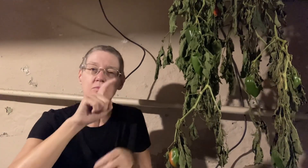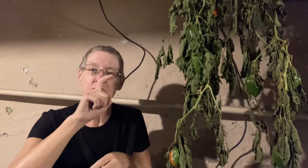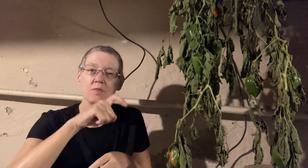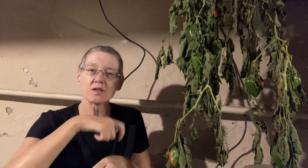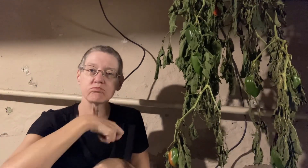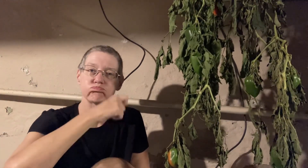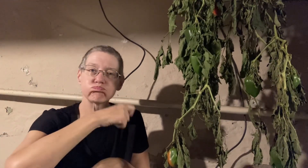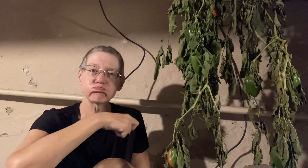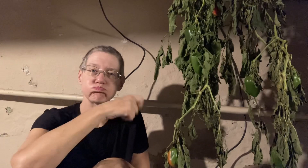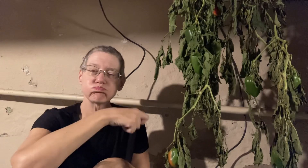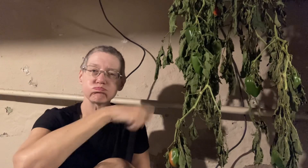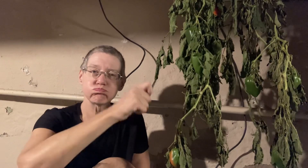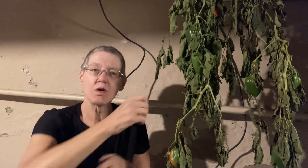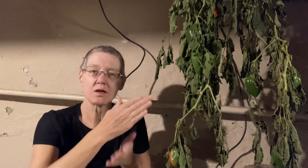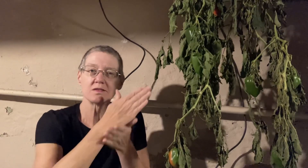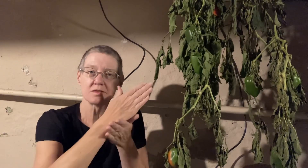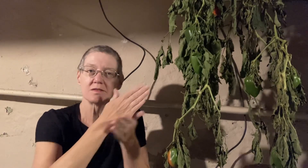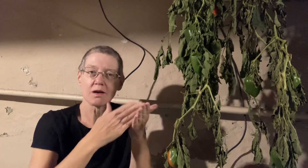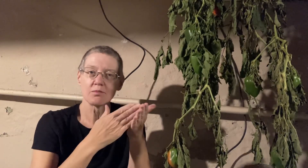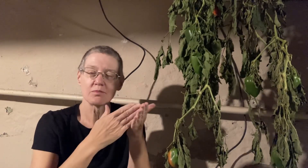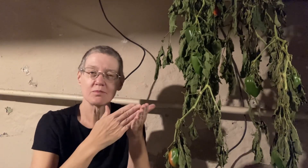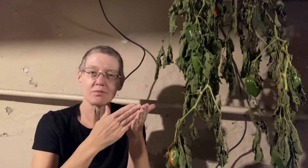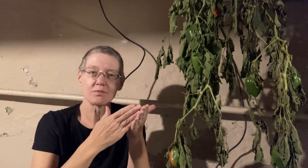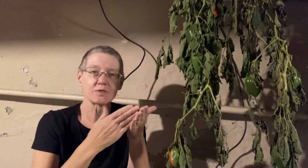August, I'm going to have to pull up some pepper plants.